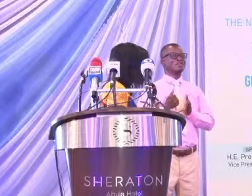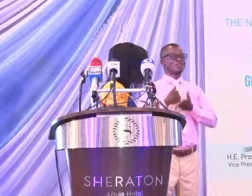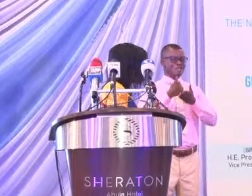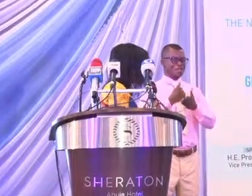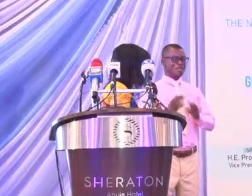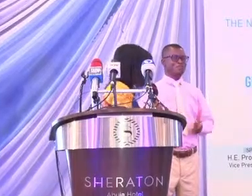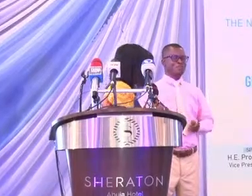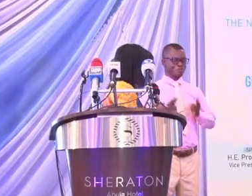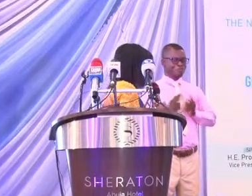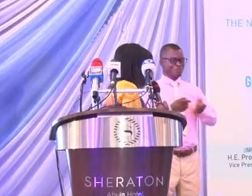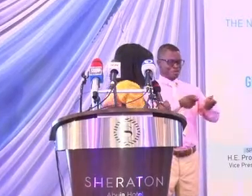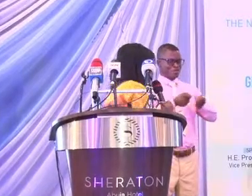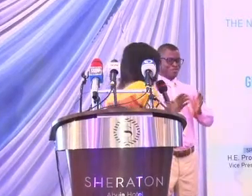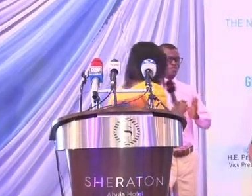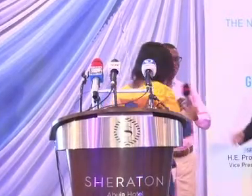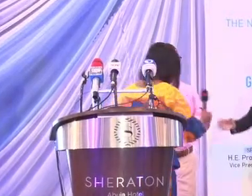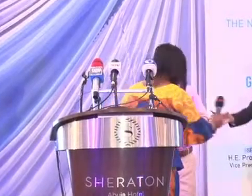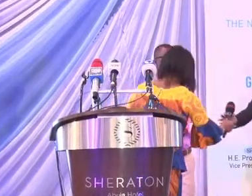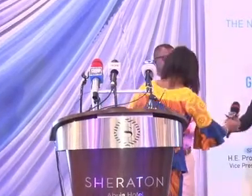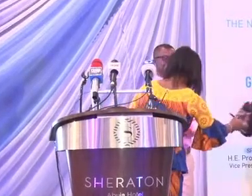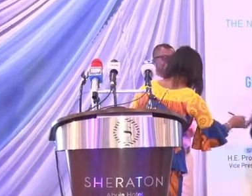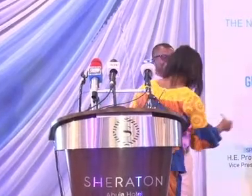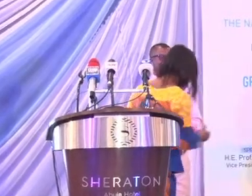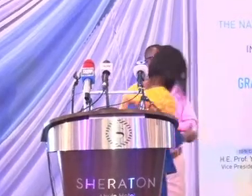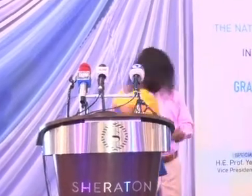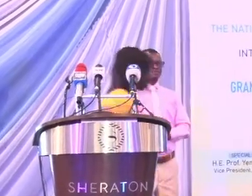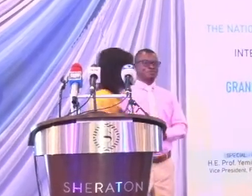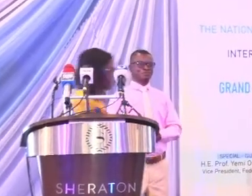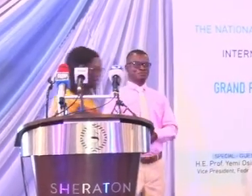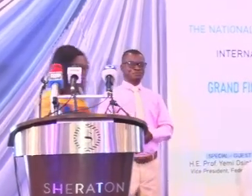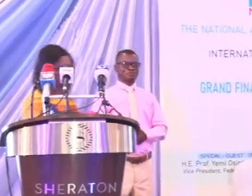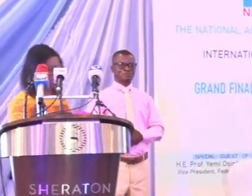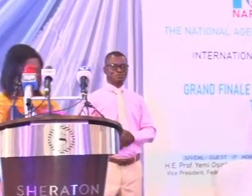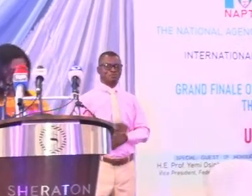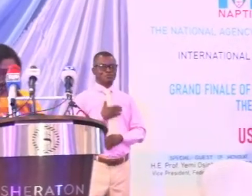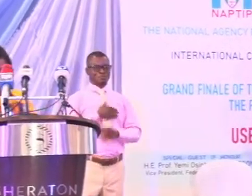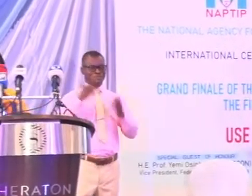enables human trafficking. Let's hear your side.